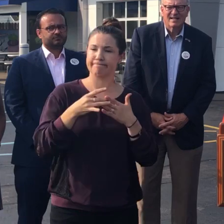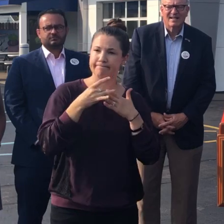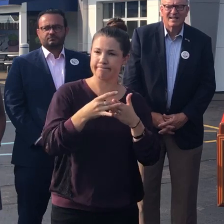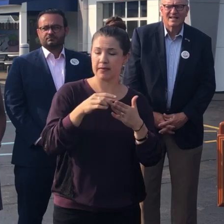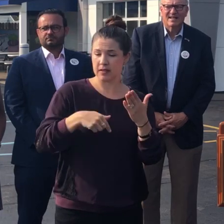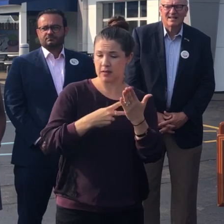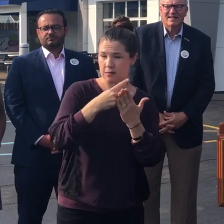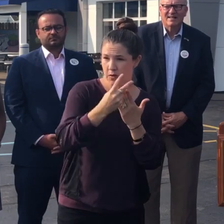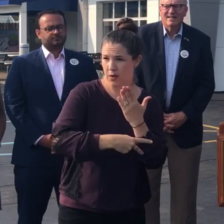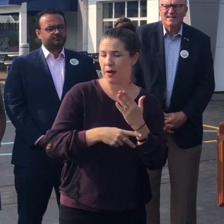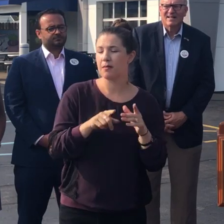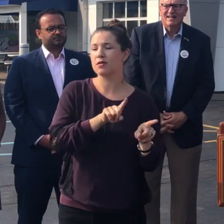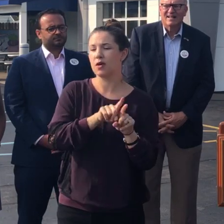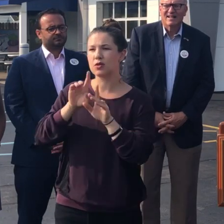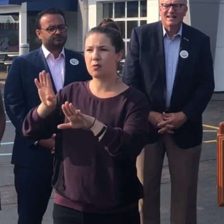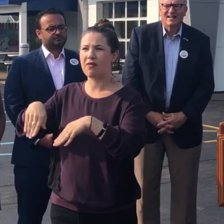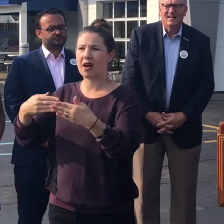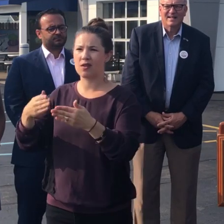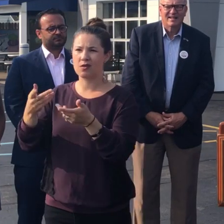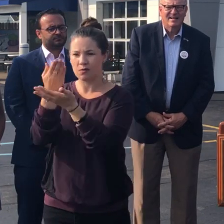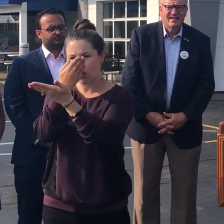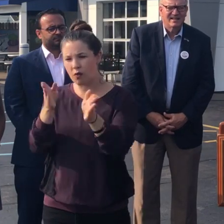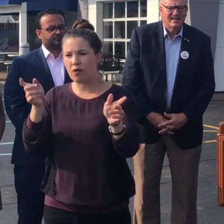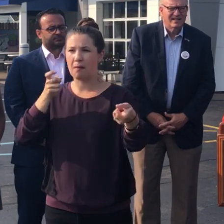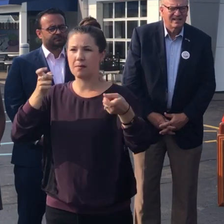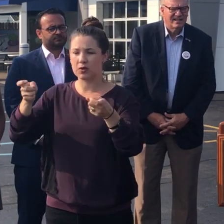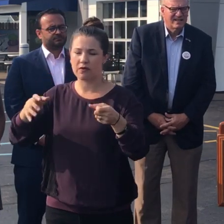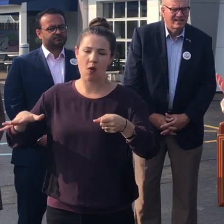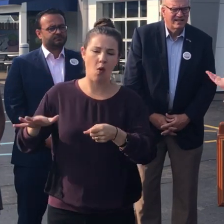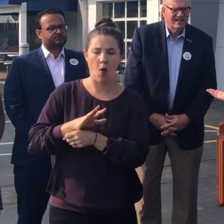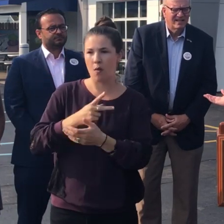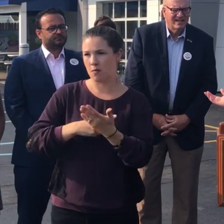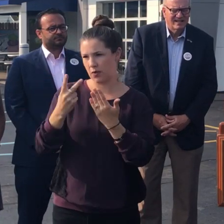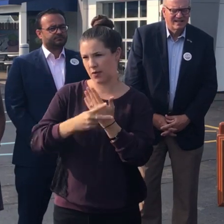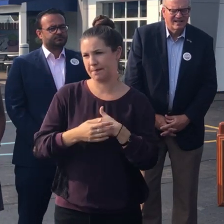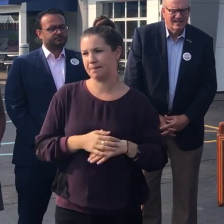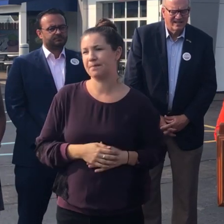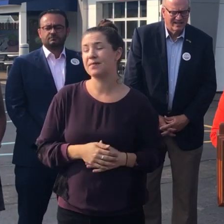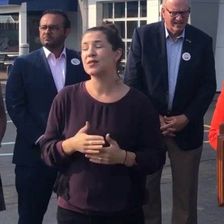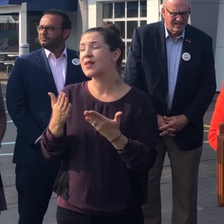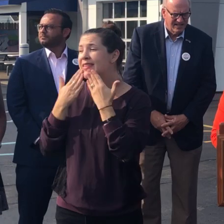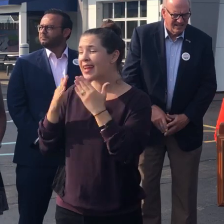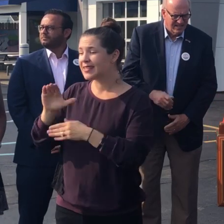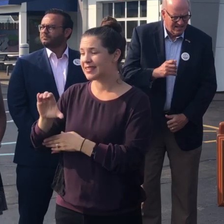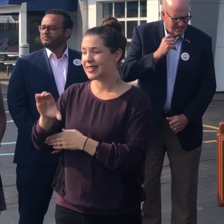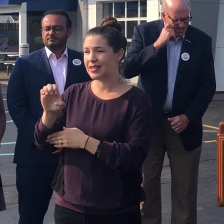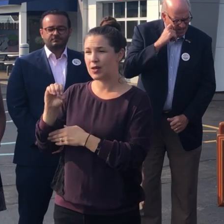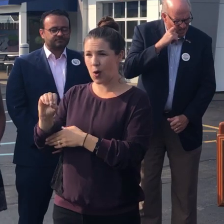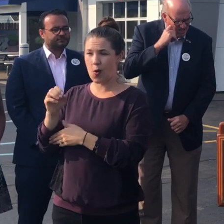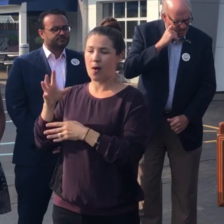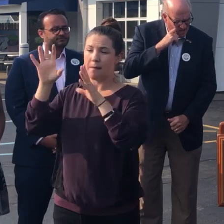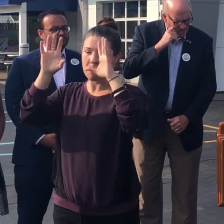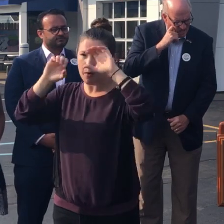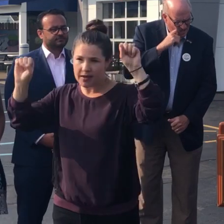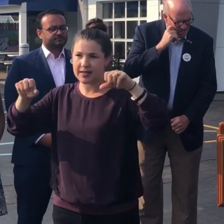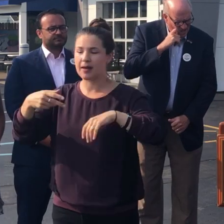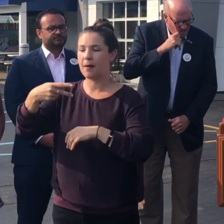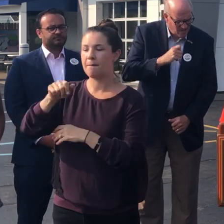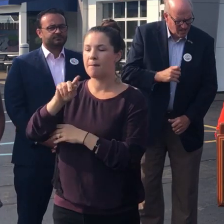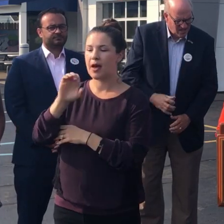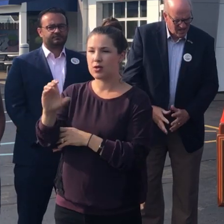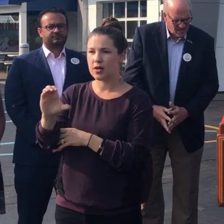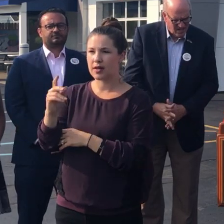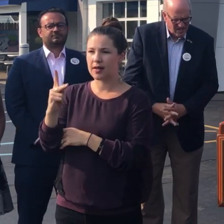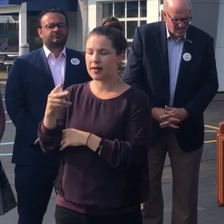well as providing the overall administration of the entire program, and I'd like to thank CEO, President Patrick Kaler and